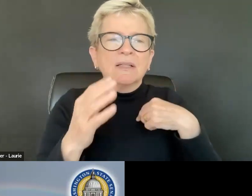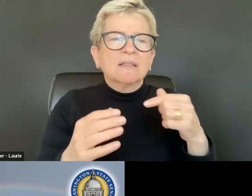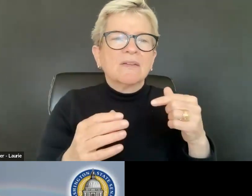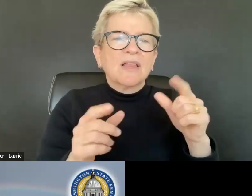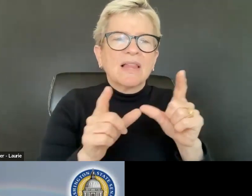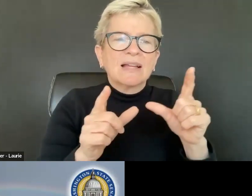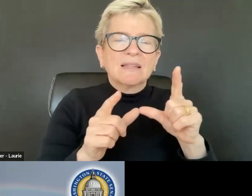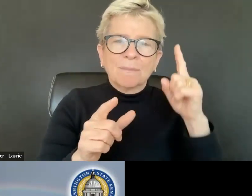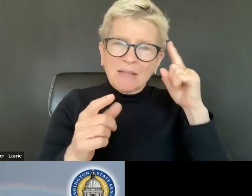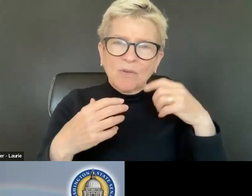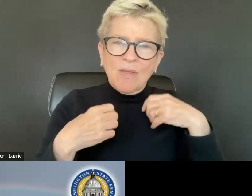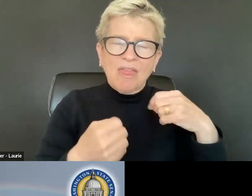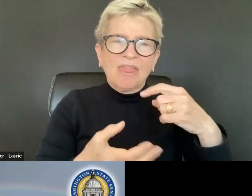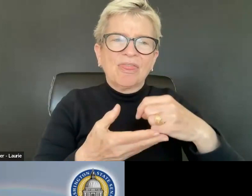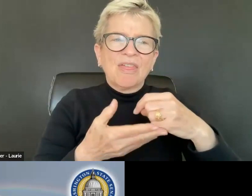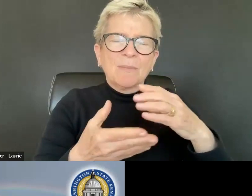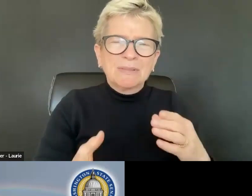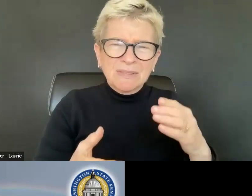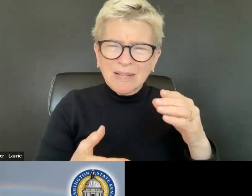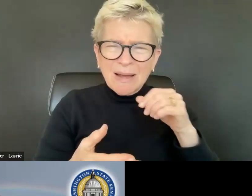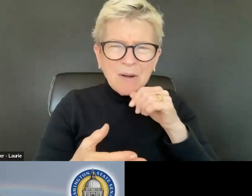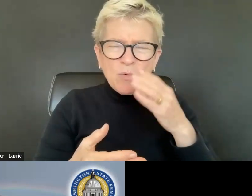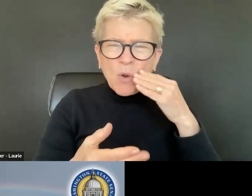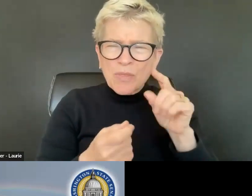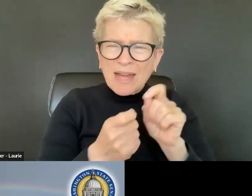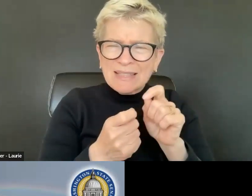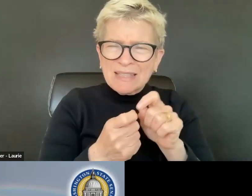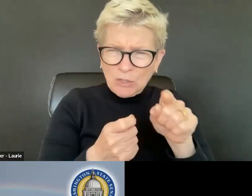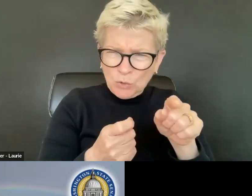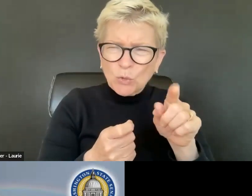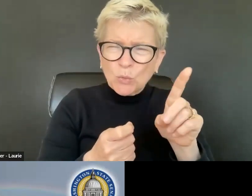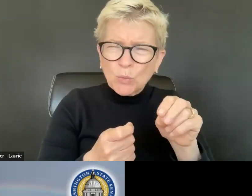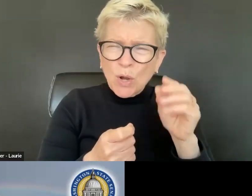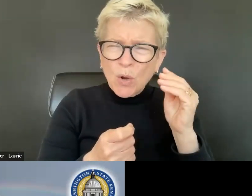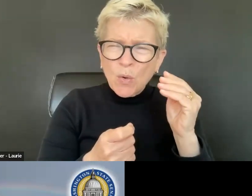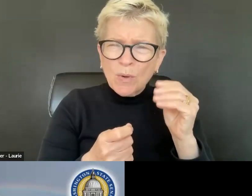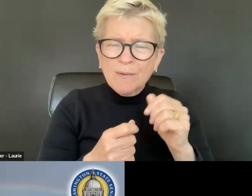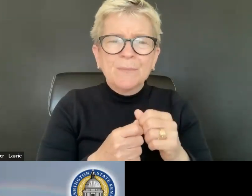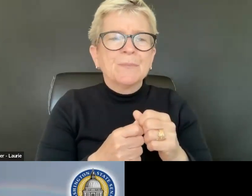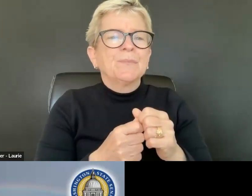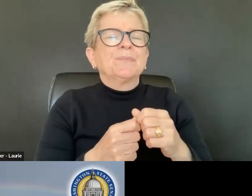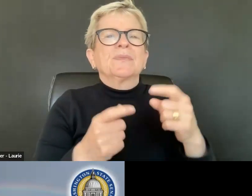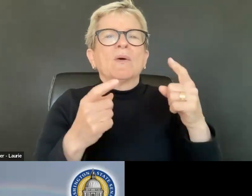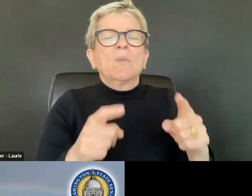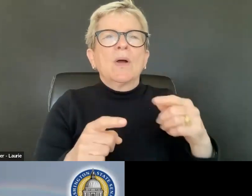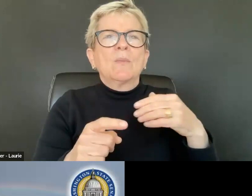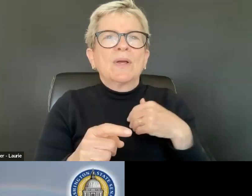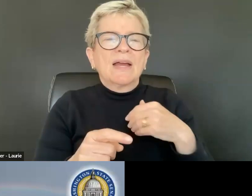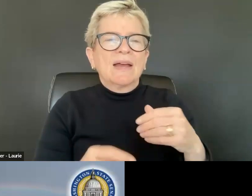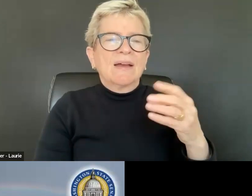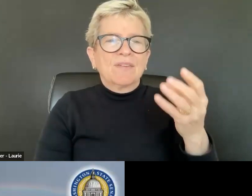therapists? I don't know that little piece. Do you know? Yes, so when we do these compacts, they are